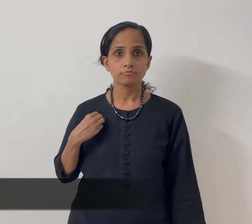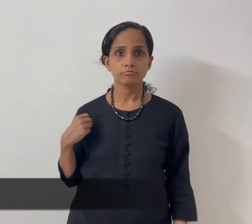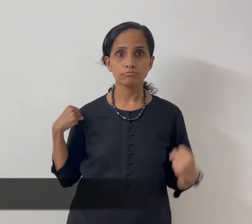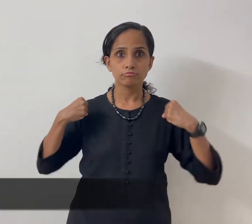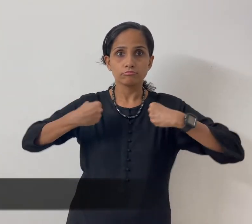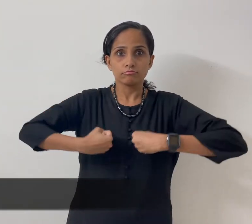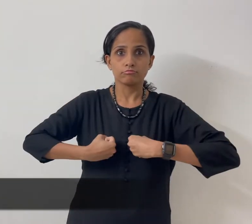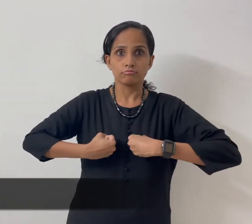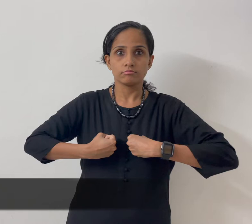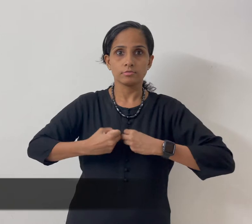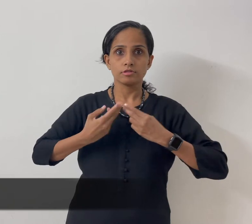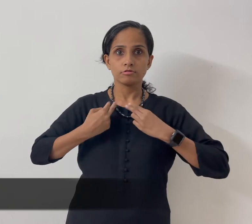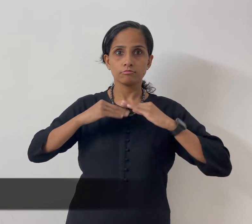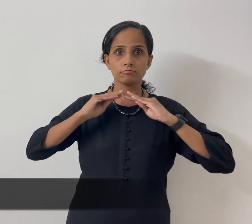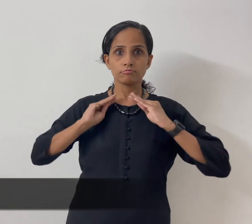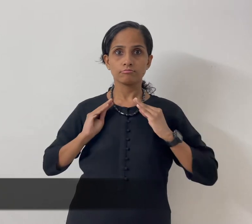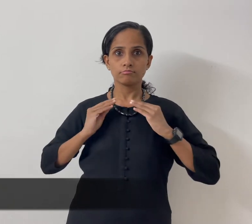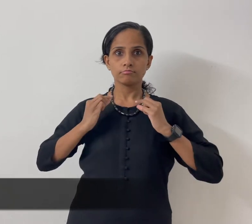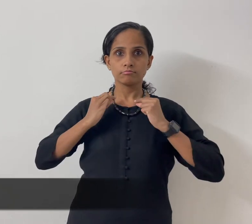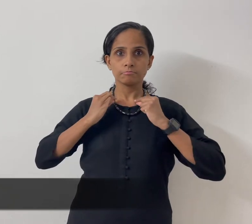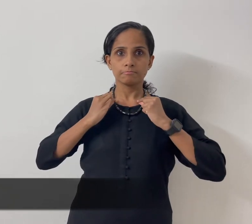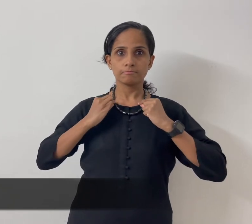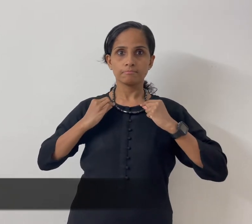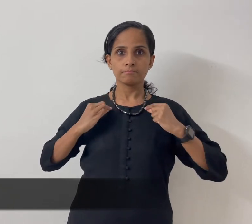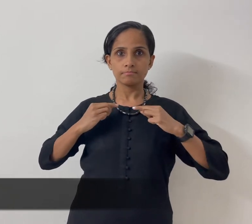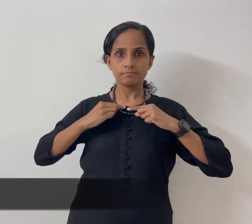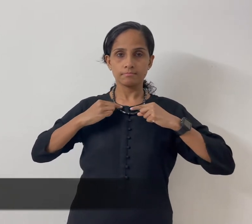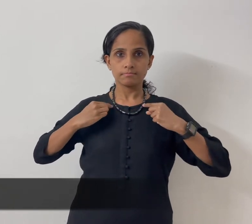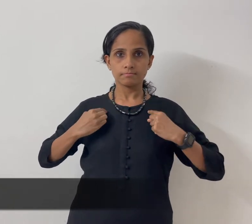Lapel. On the coat, a kind of collar.